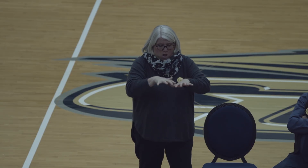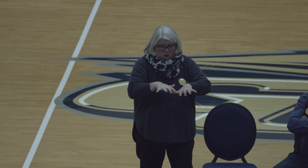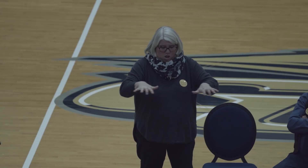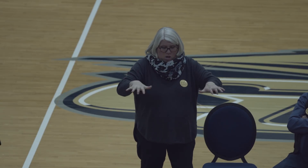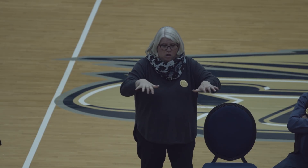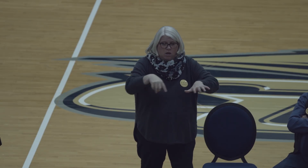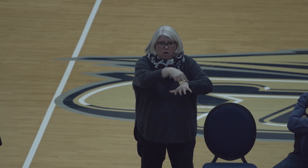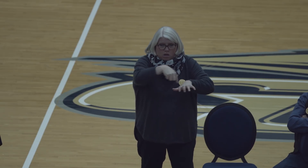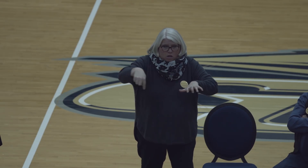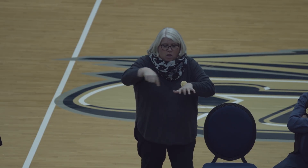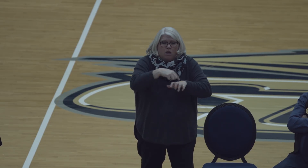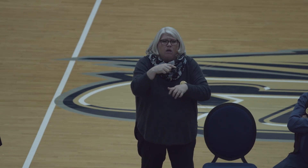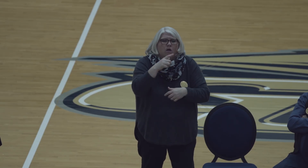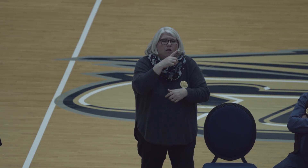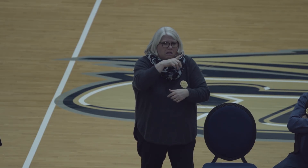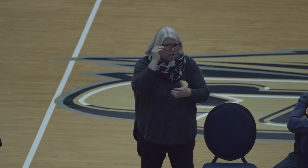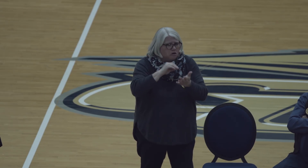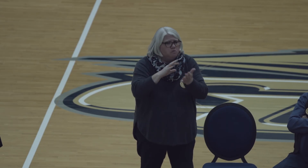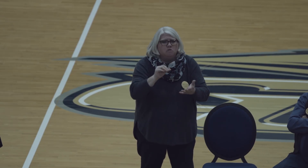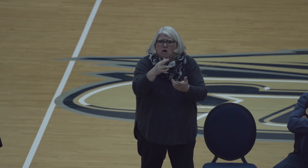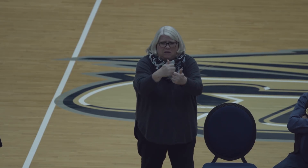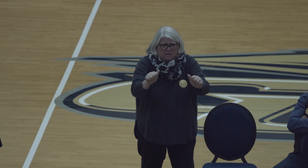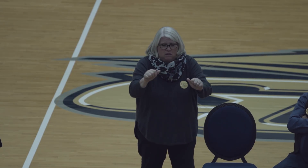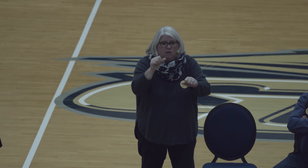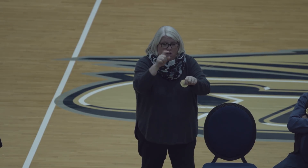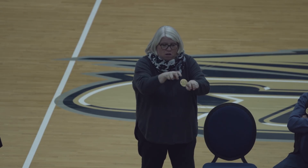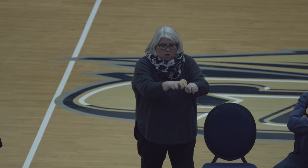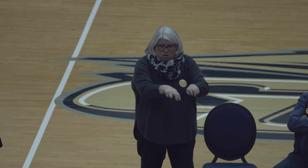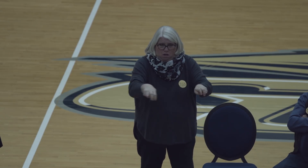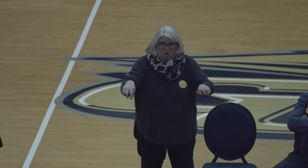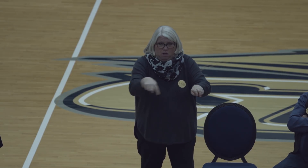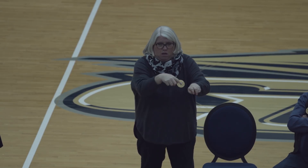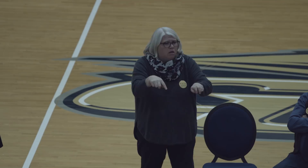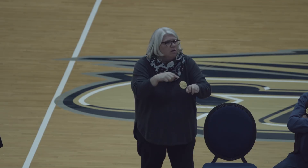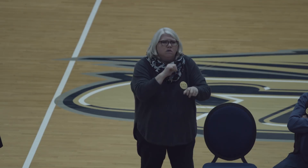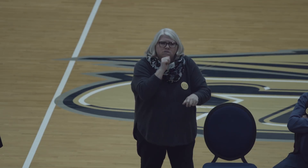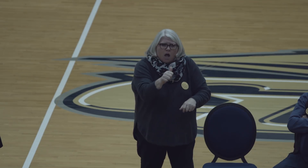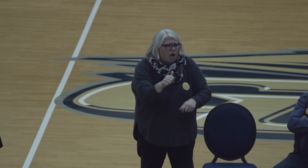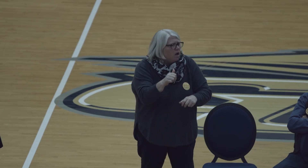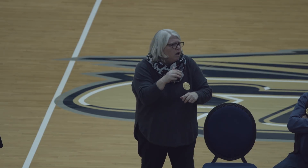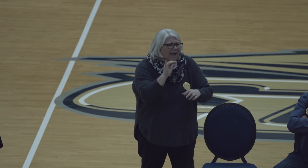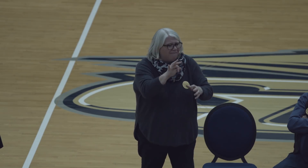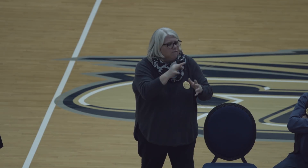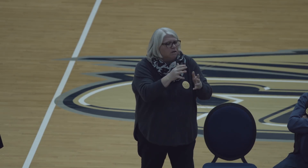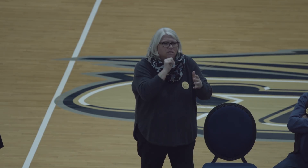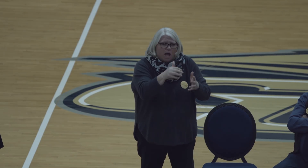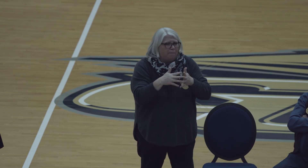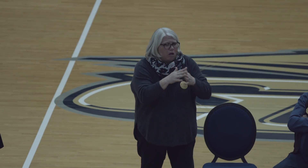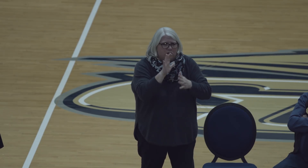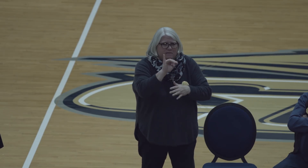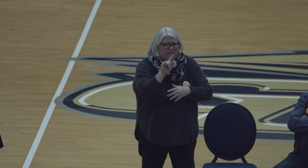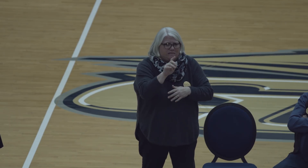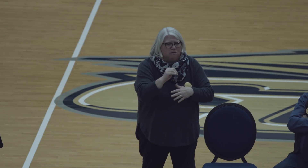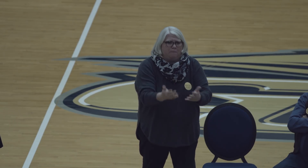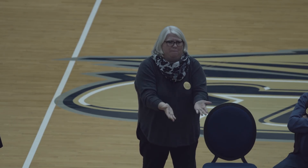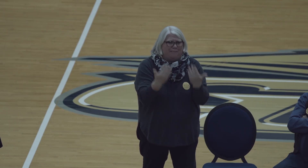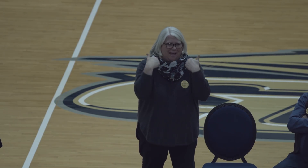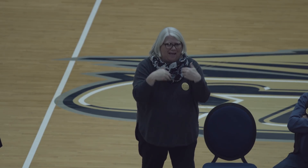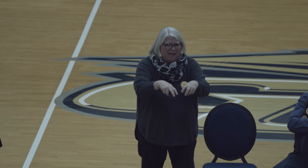anyway, we at the front had a blockade. Any student could come in, but if you were not